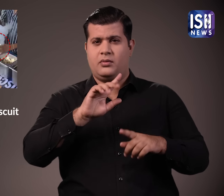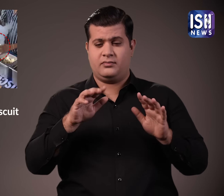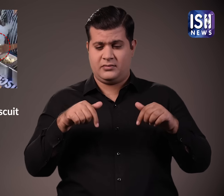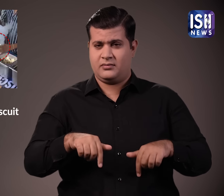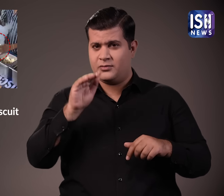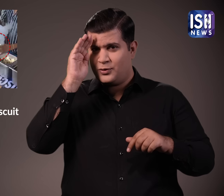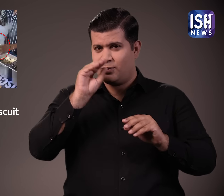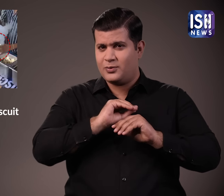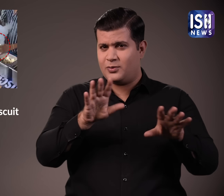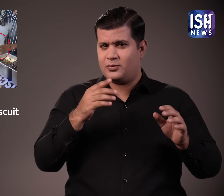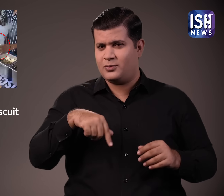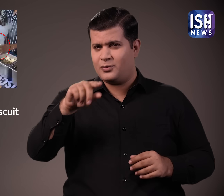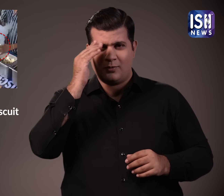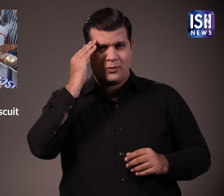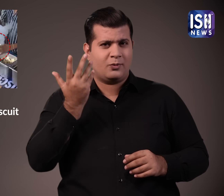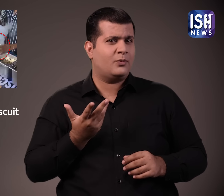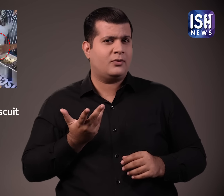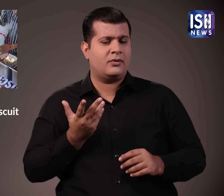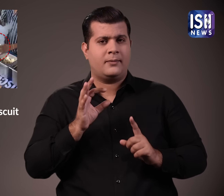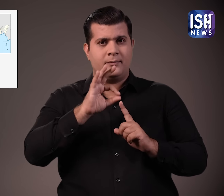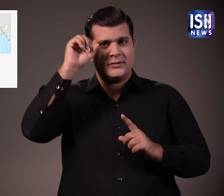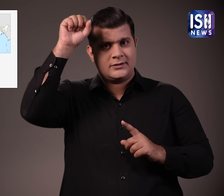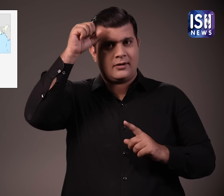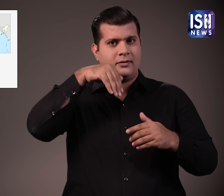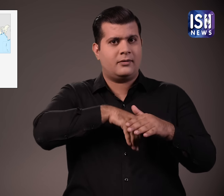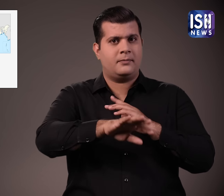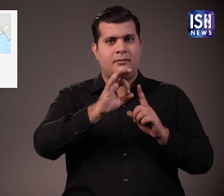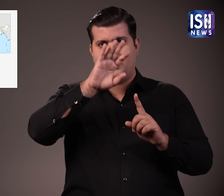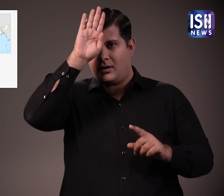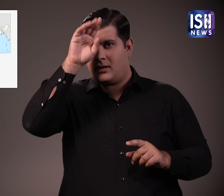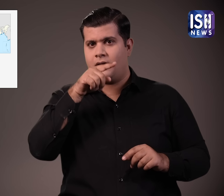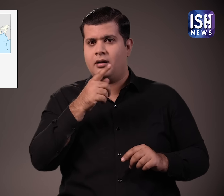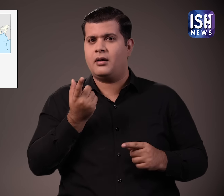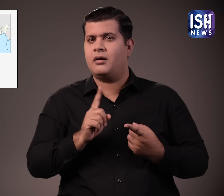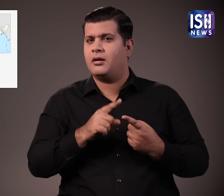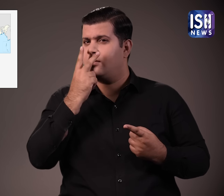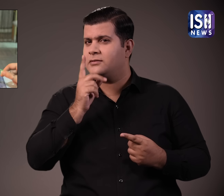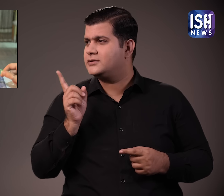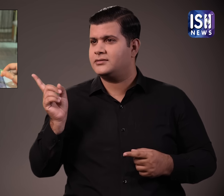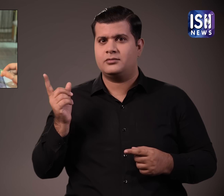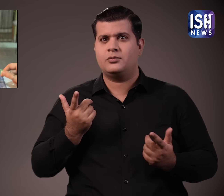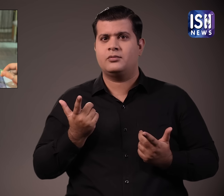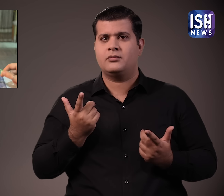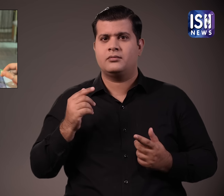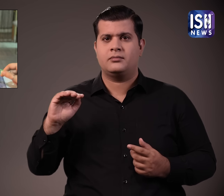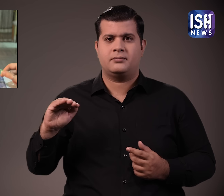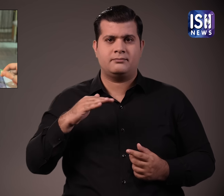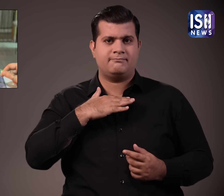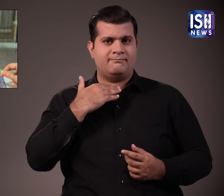too. Now, do you all know what's the news? Remember this incident that happened in Patiala, Punjab? A